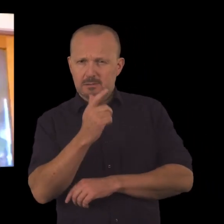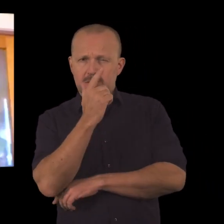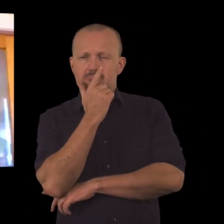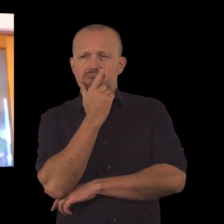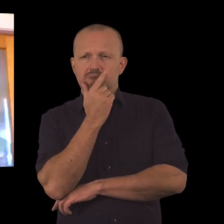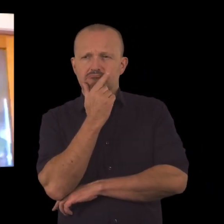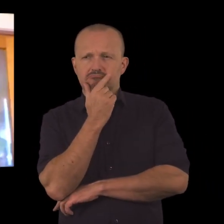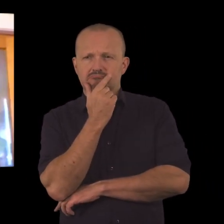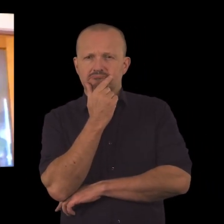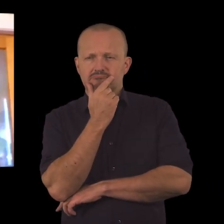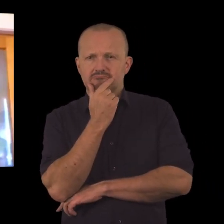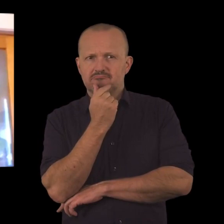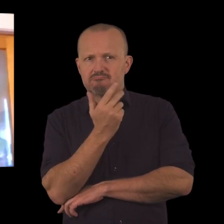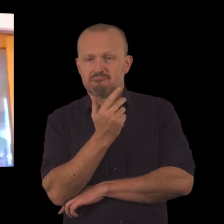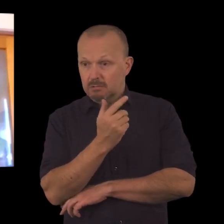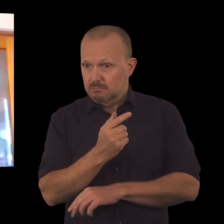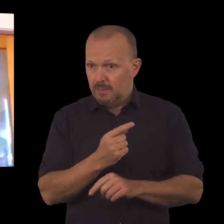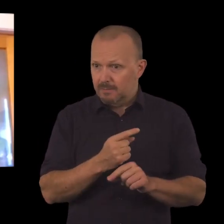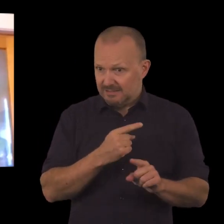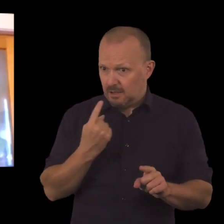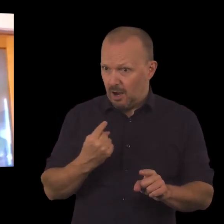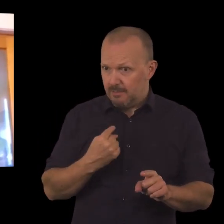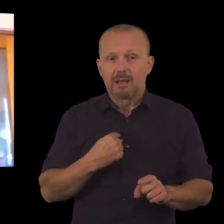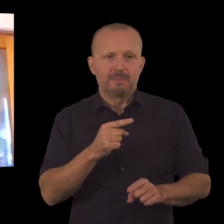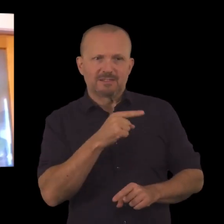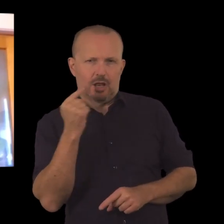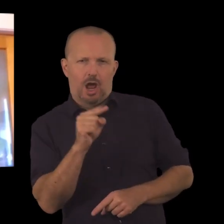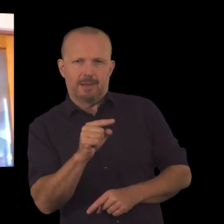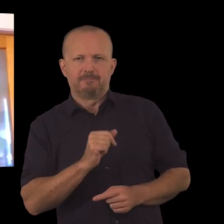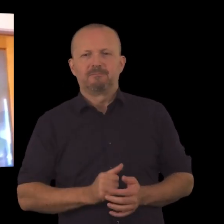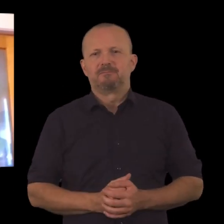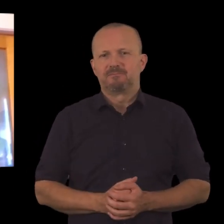Married twice, have a cat, and was born in Lower Hutt.